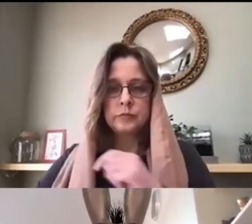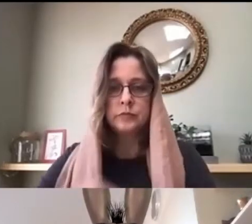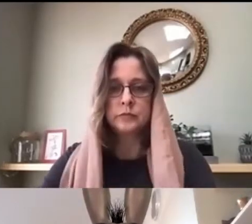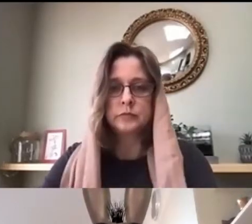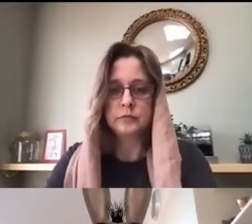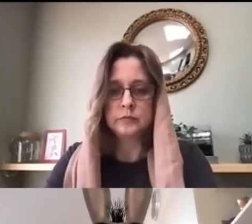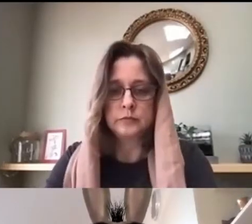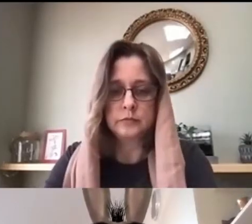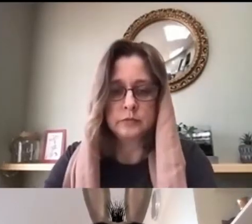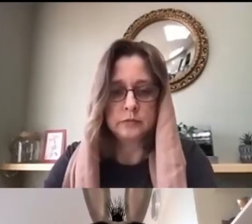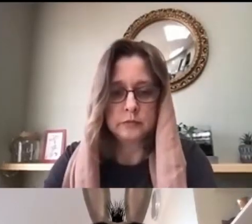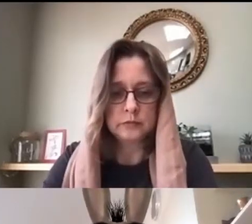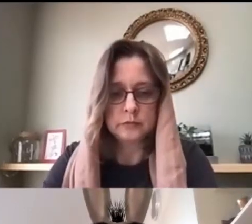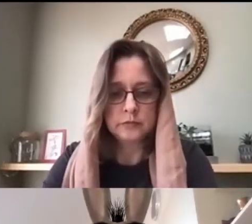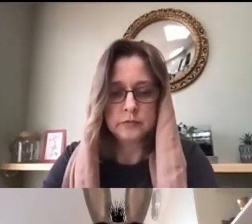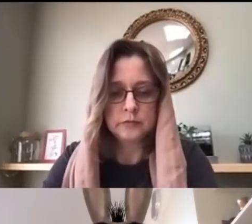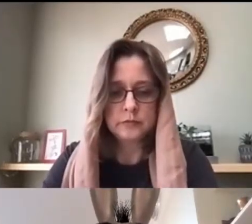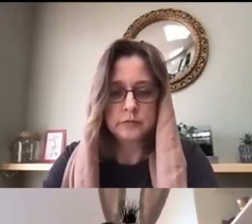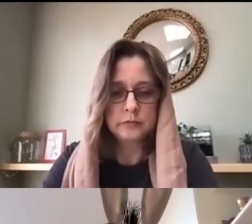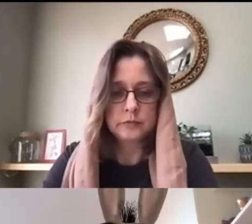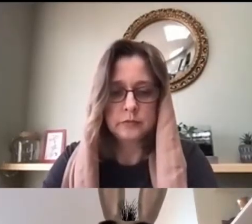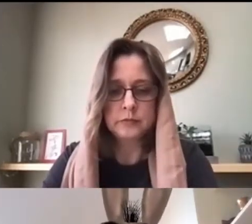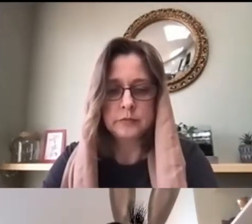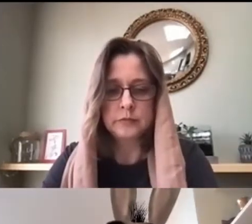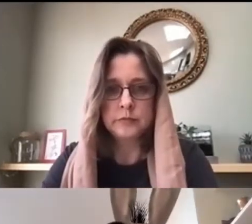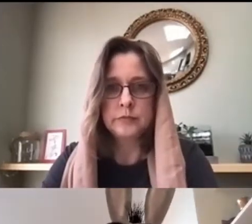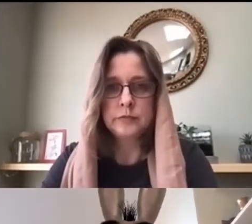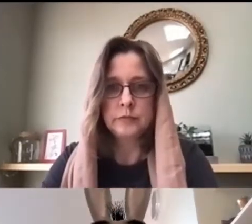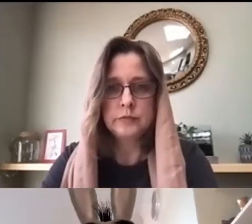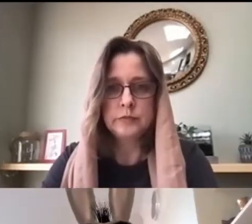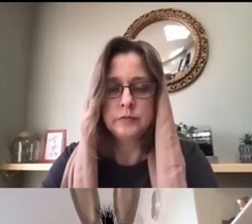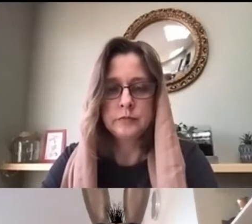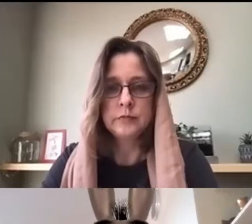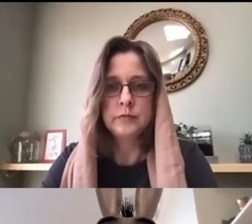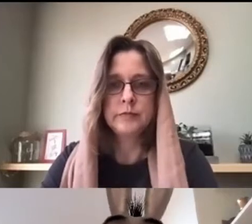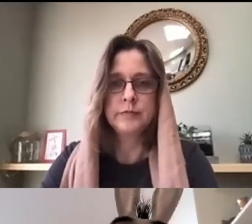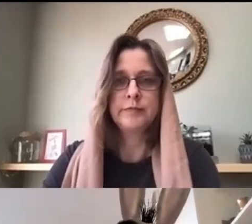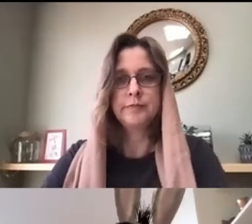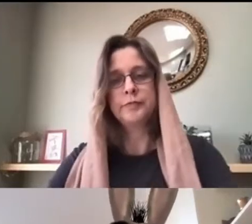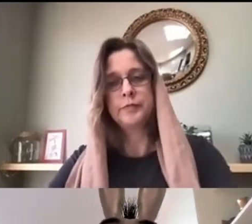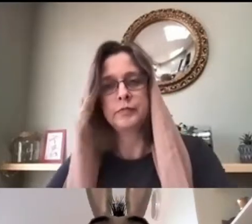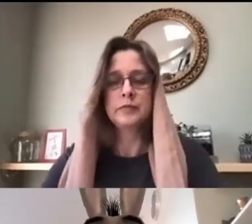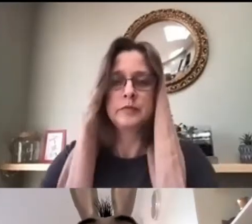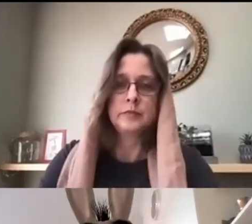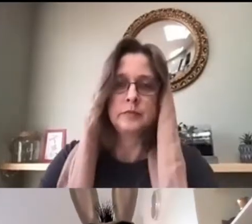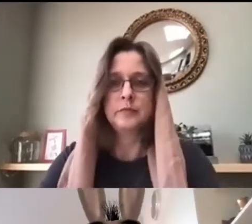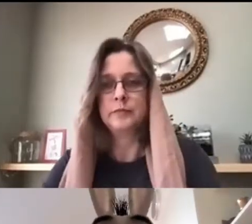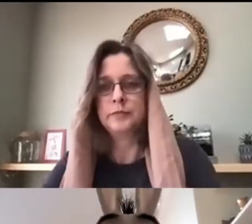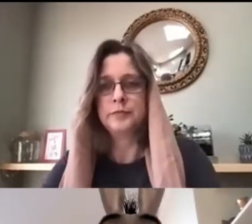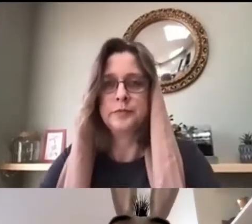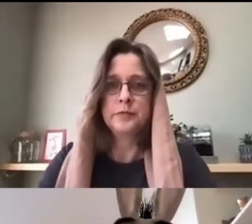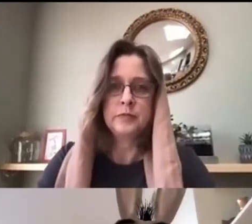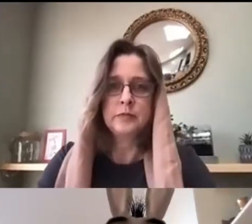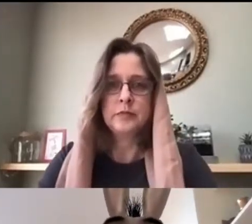When their friends returned with the donkey, Jesus rode on it down the hill with his friends and close behind. The friends began